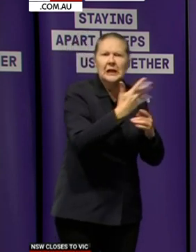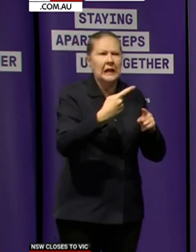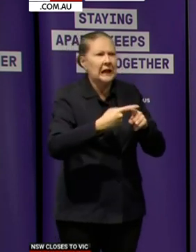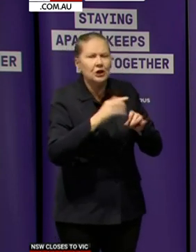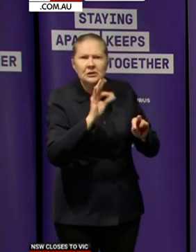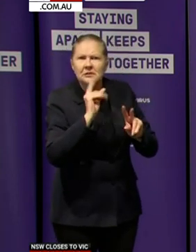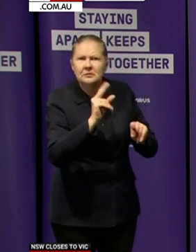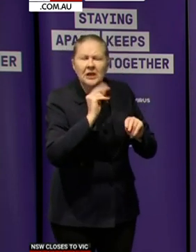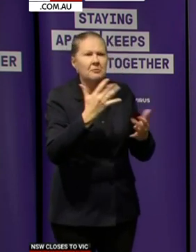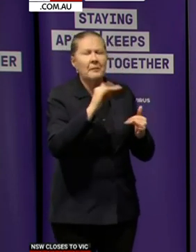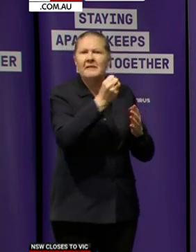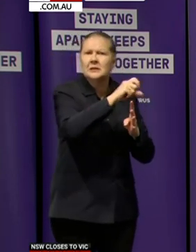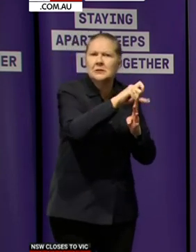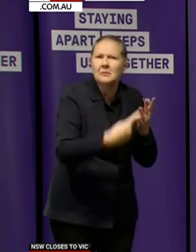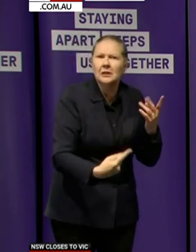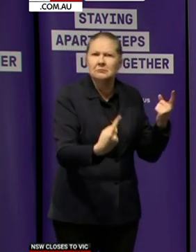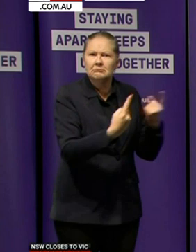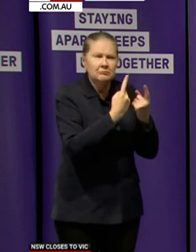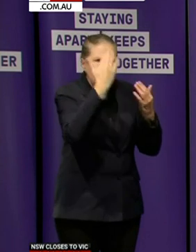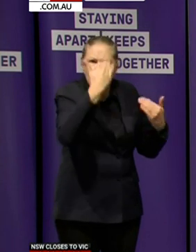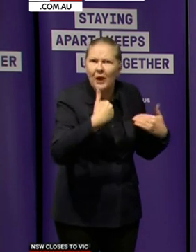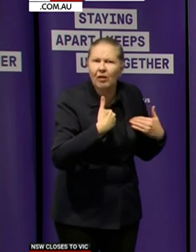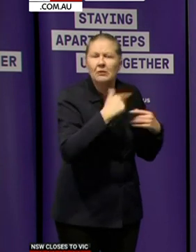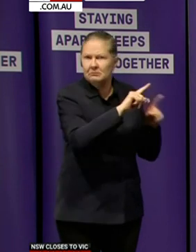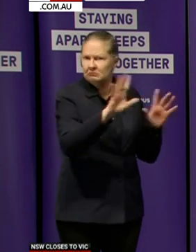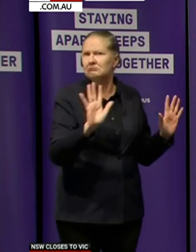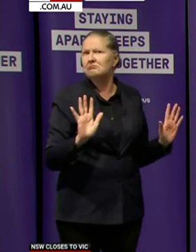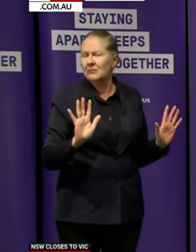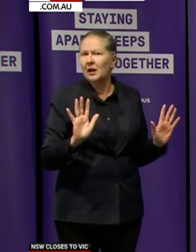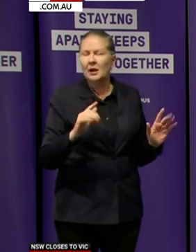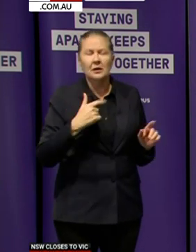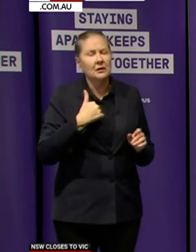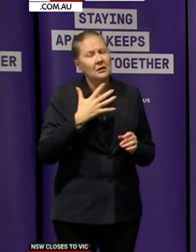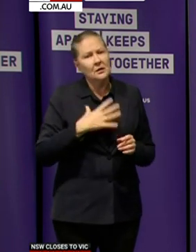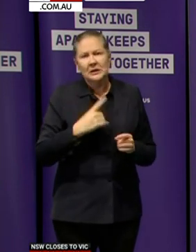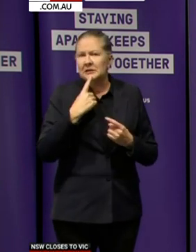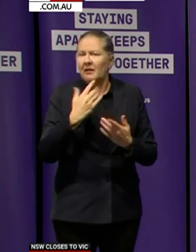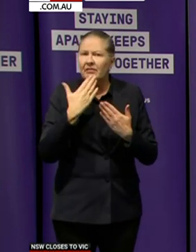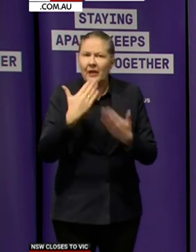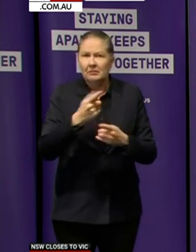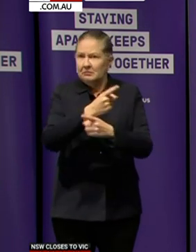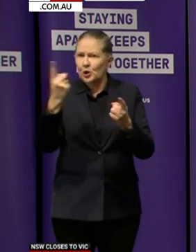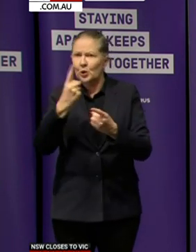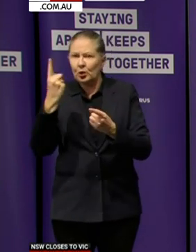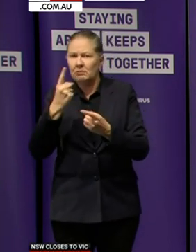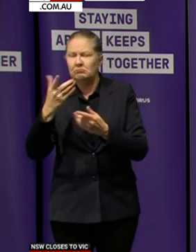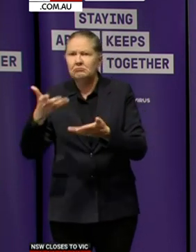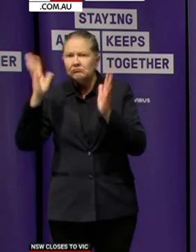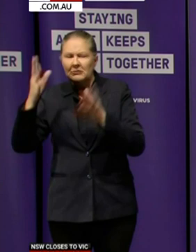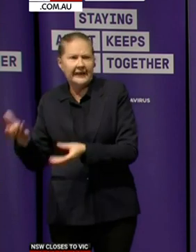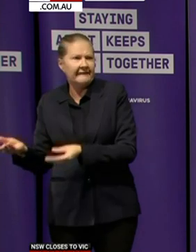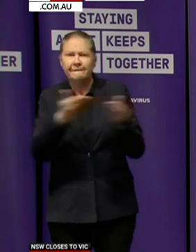on those towers, can I indicate my thanks to everyone who has donated food, their time, all of our